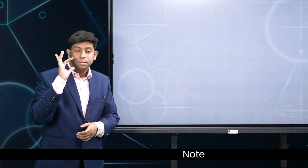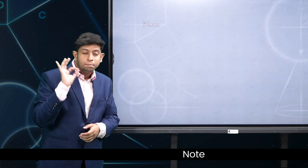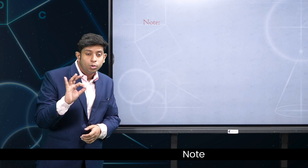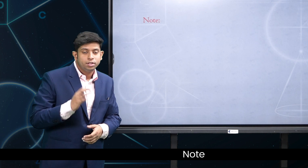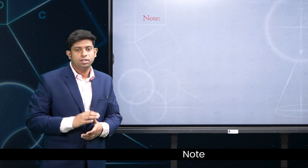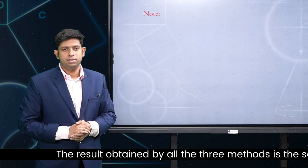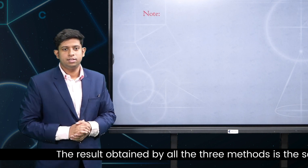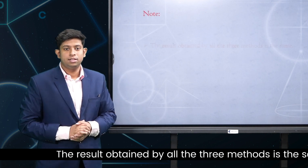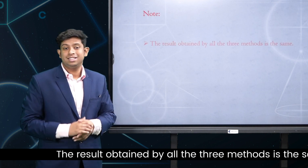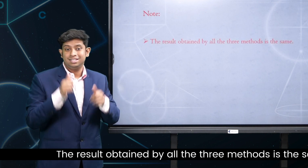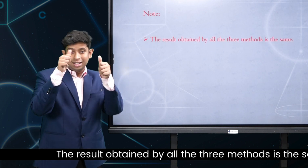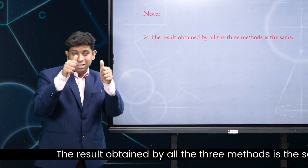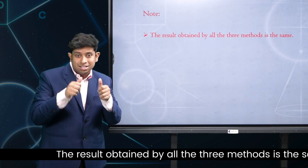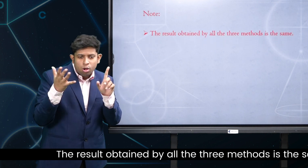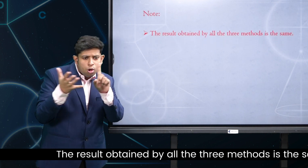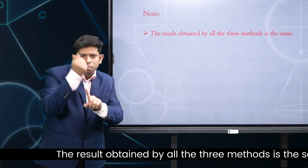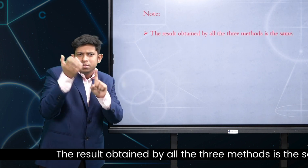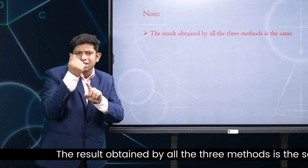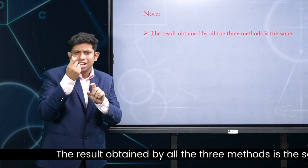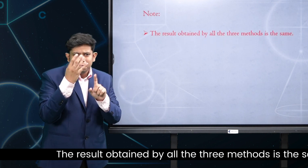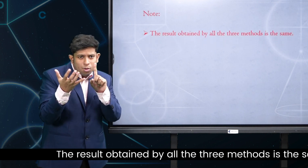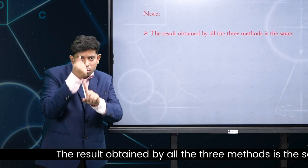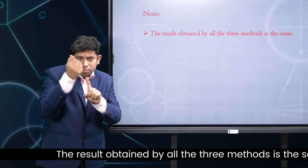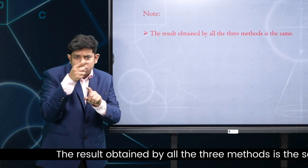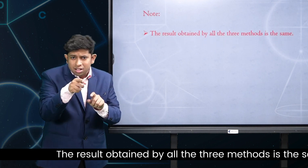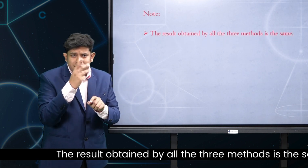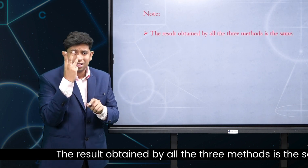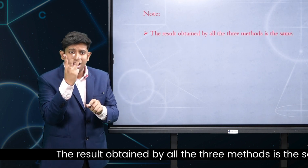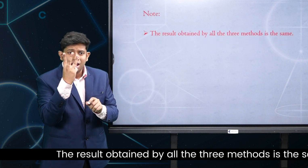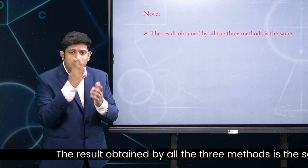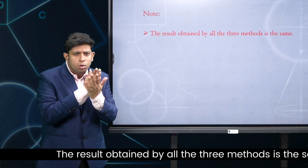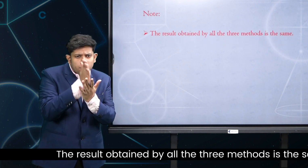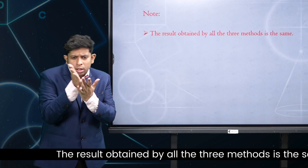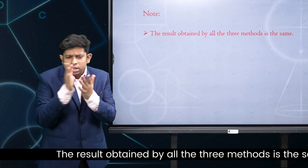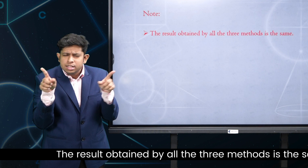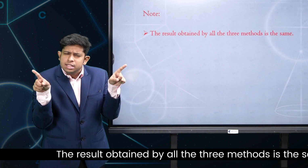Note, the result obtained by all the three methods is the same.